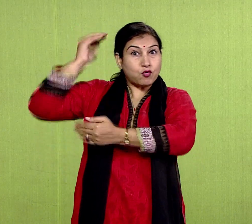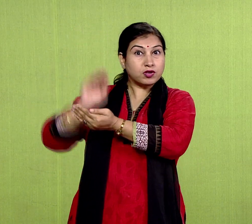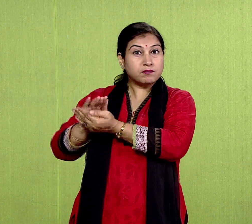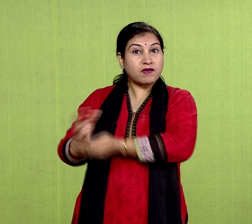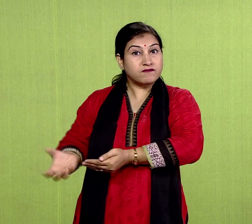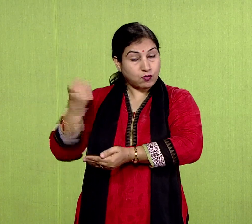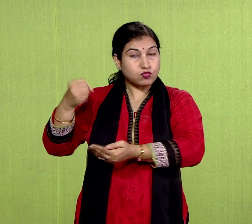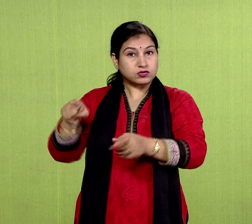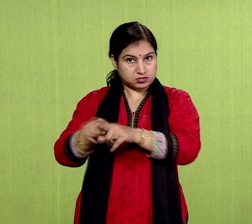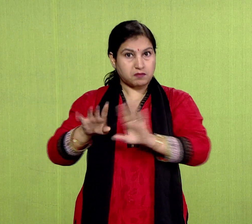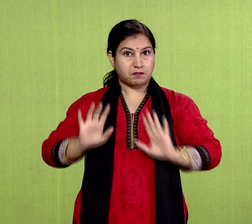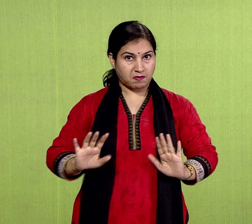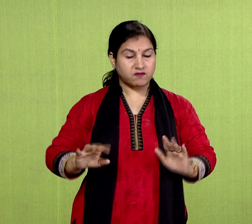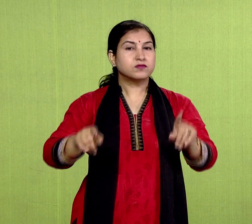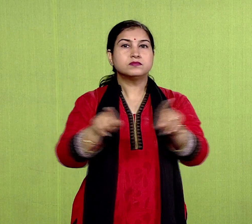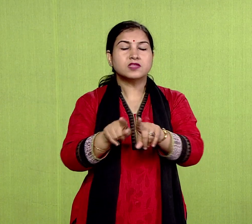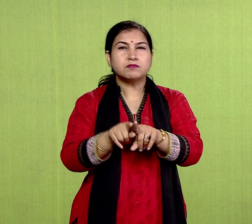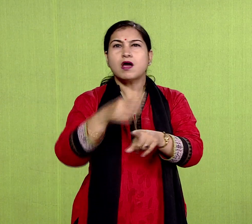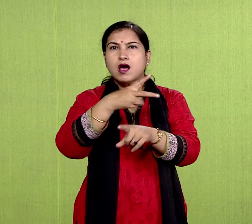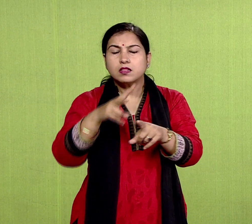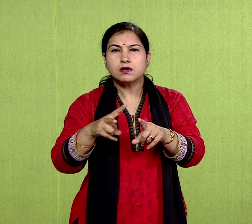as well as archaeological material.